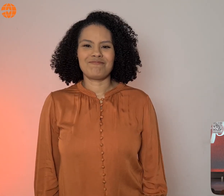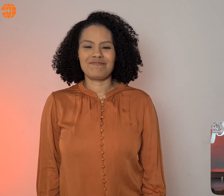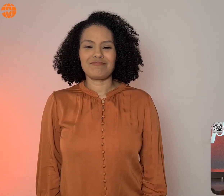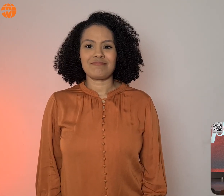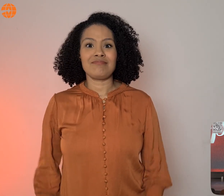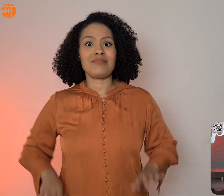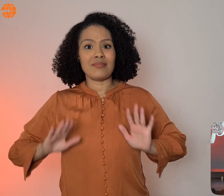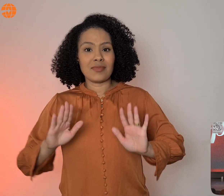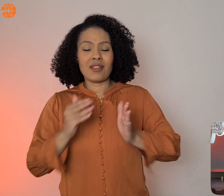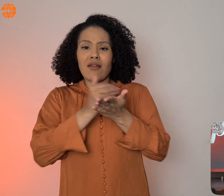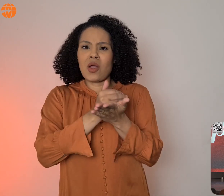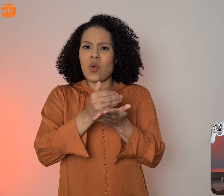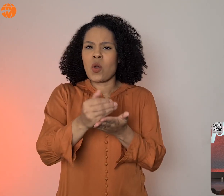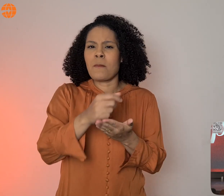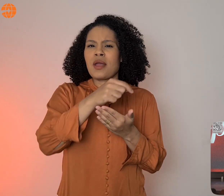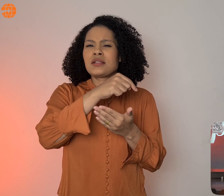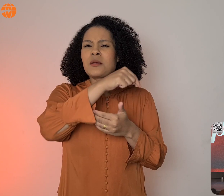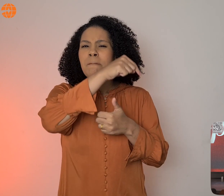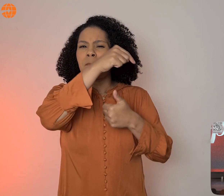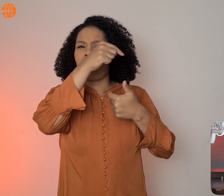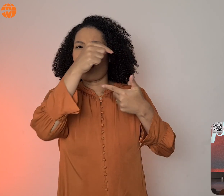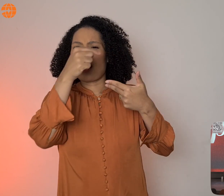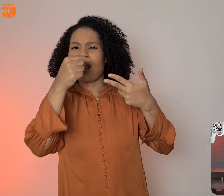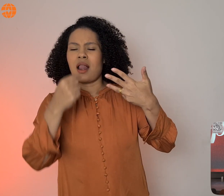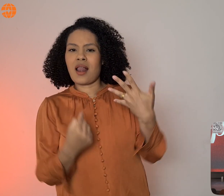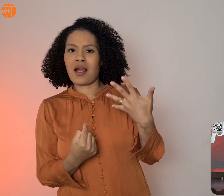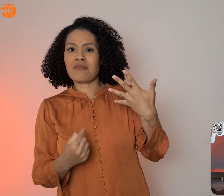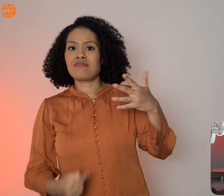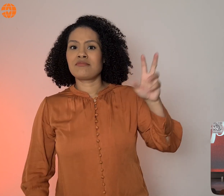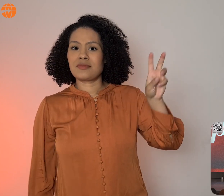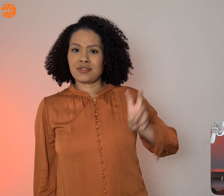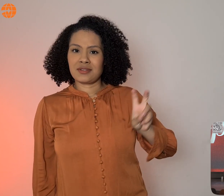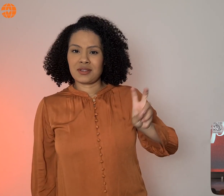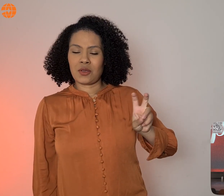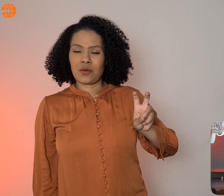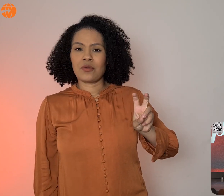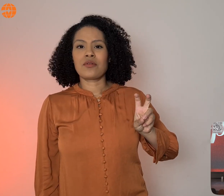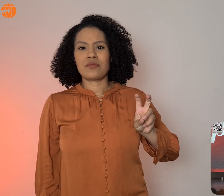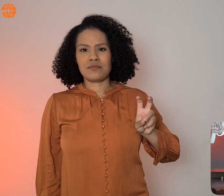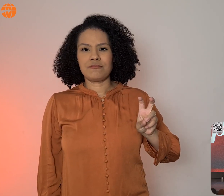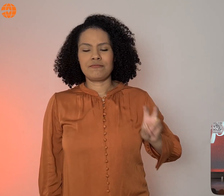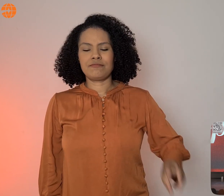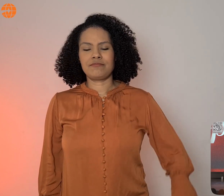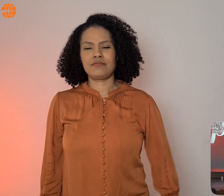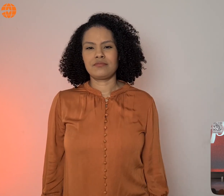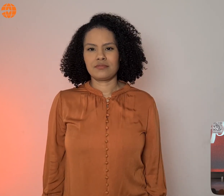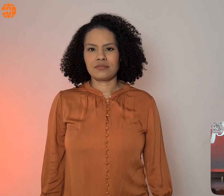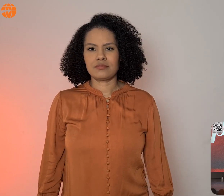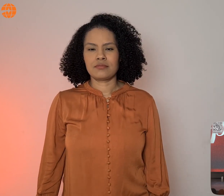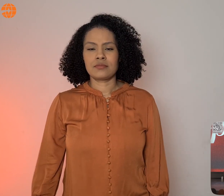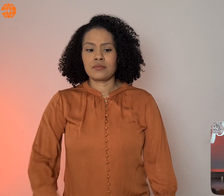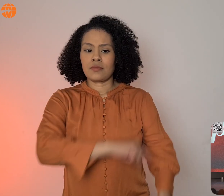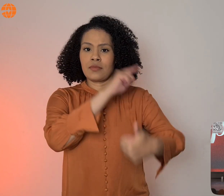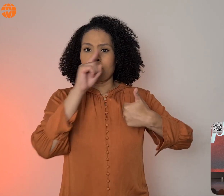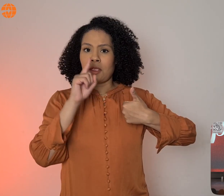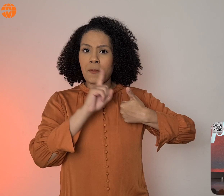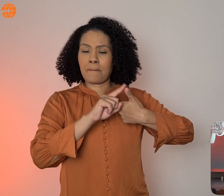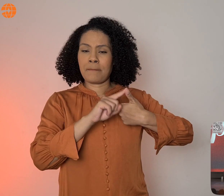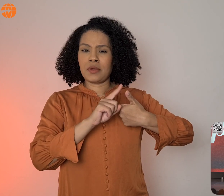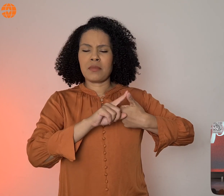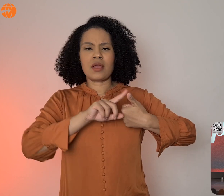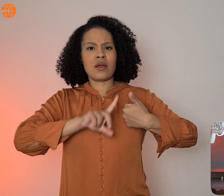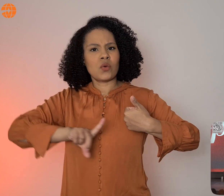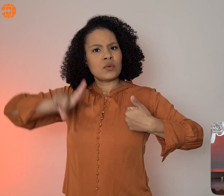names 5 of these benefits, these blessings. E ele começa então a nomear 5 desses The benefícios. first one he says, God who forgives all